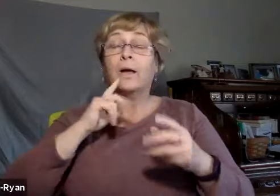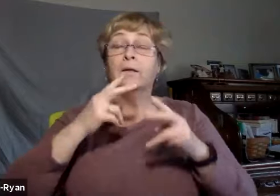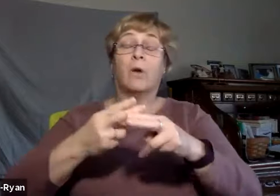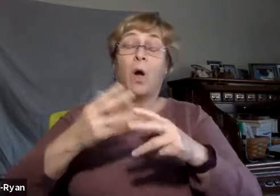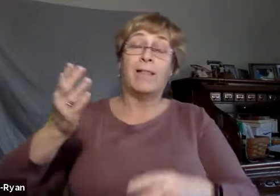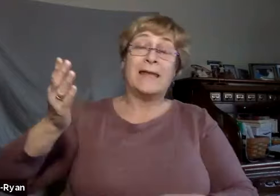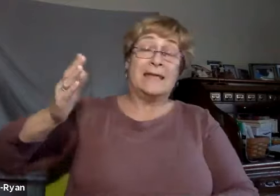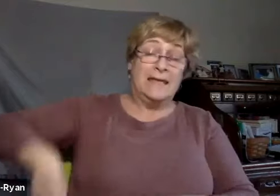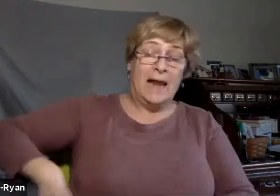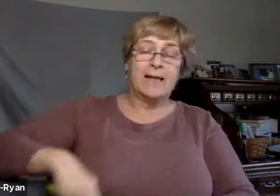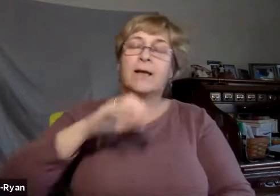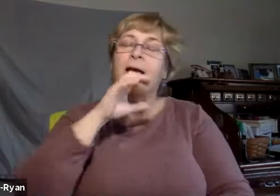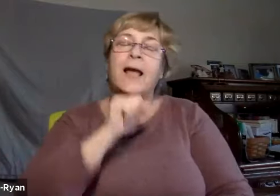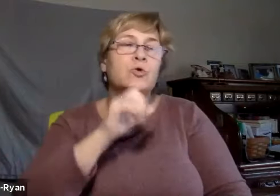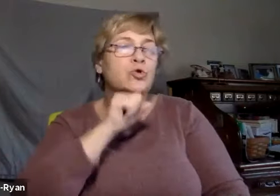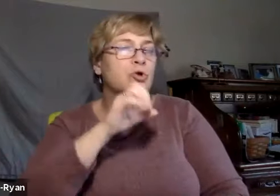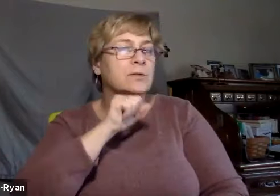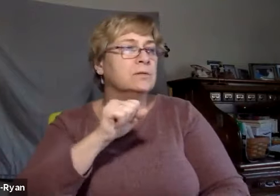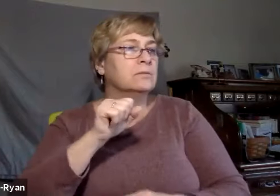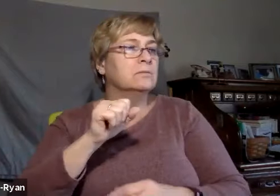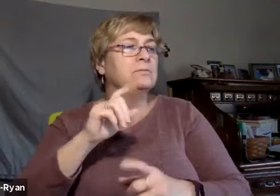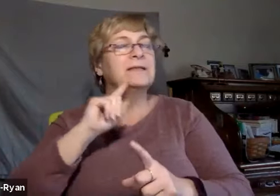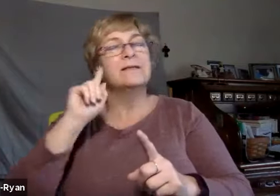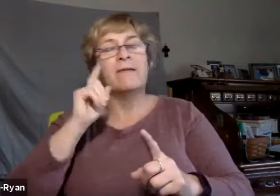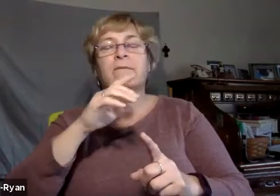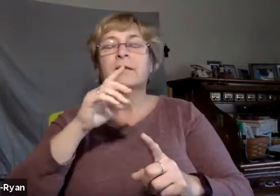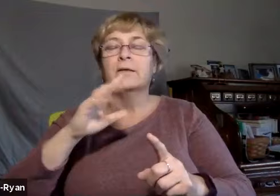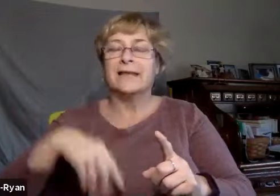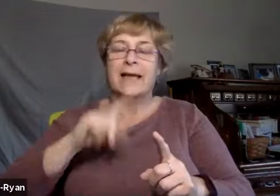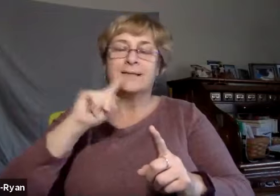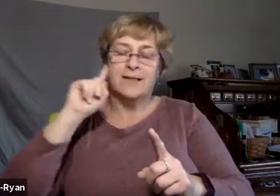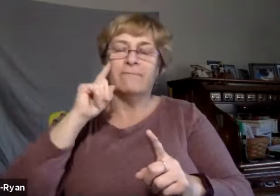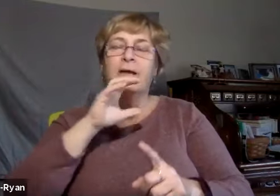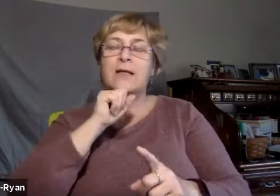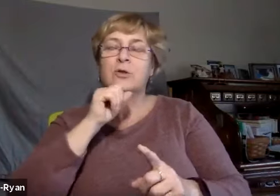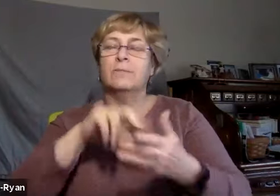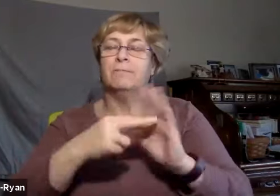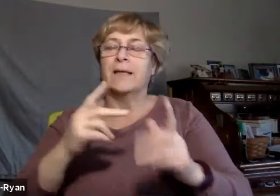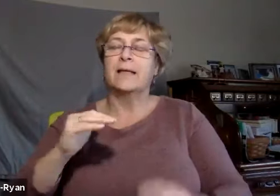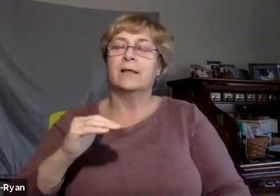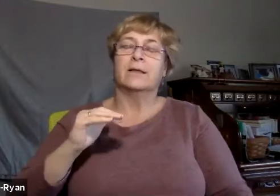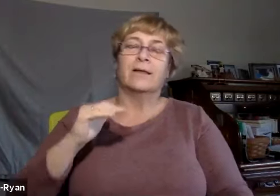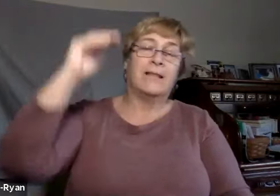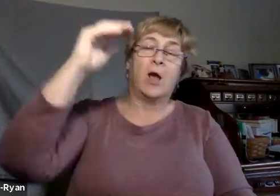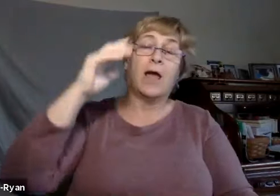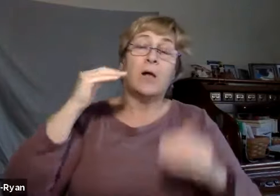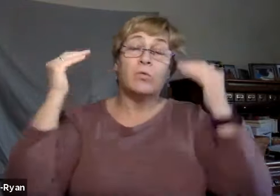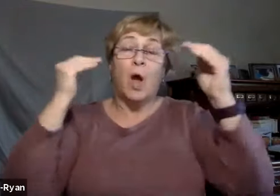speech very young and it's not clear. Or it could be late onset deafened. That means